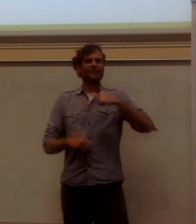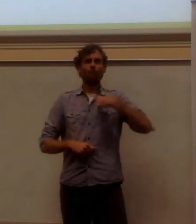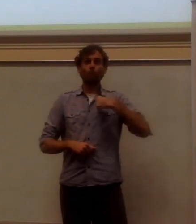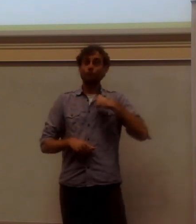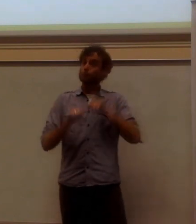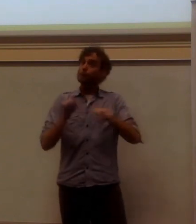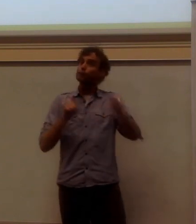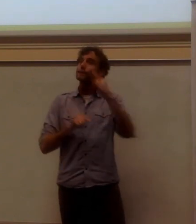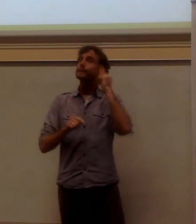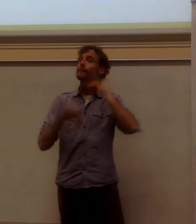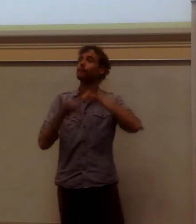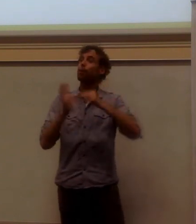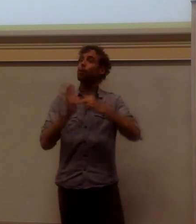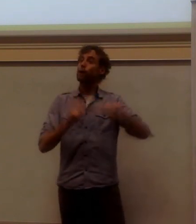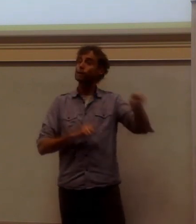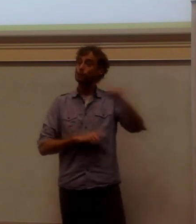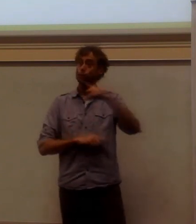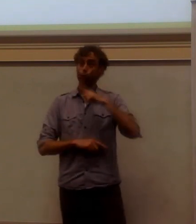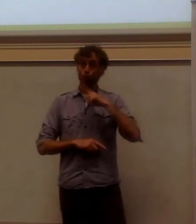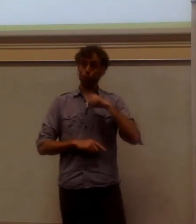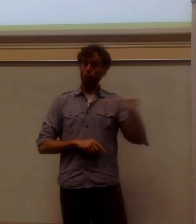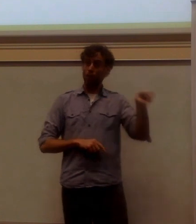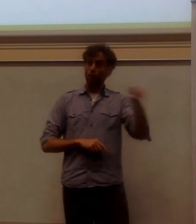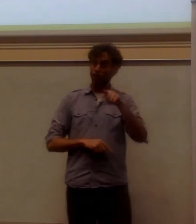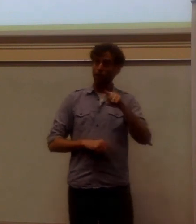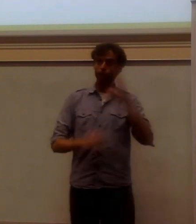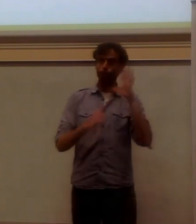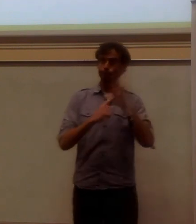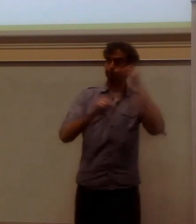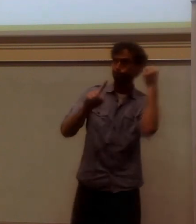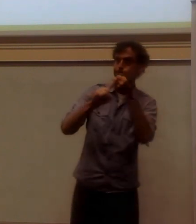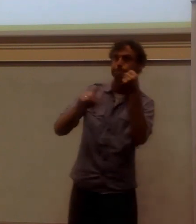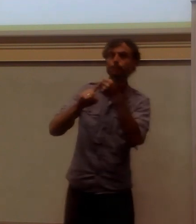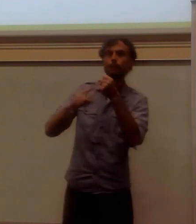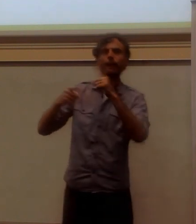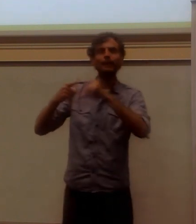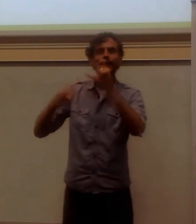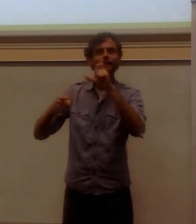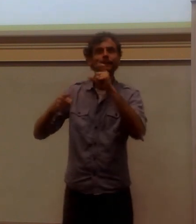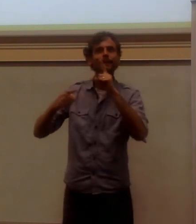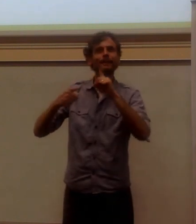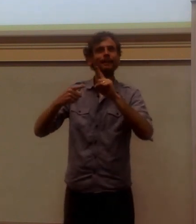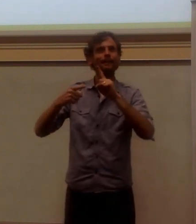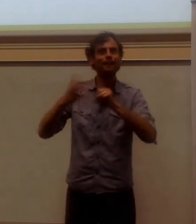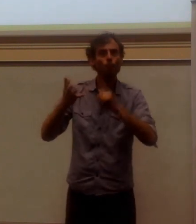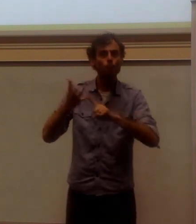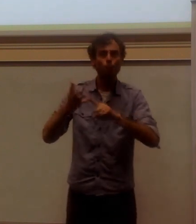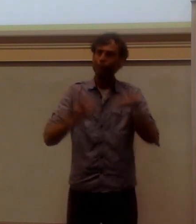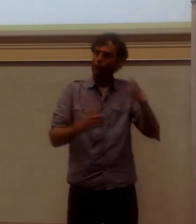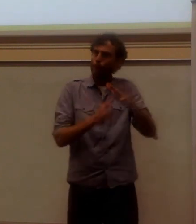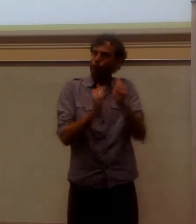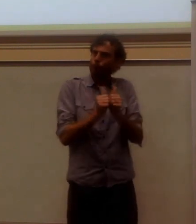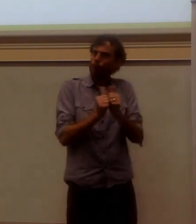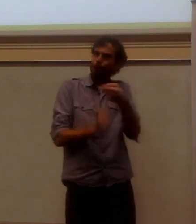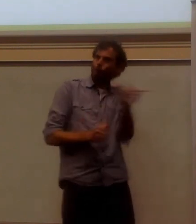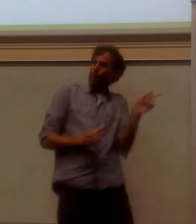people who were present at the General Assembly if they would like to see an Insign service established, they all agreed that